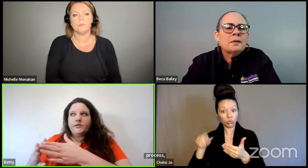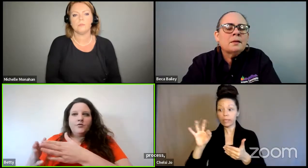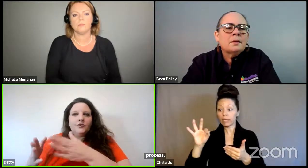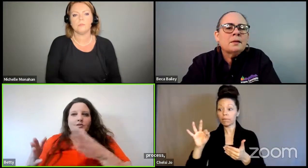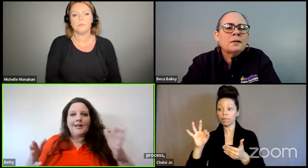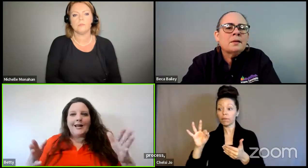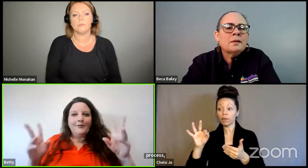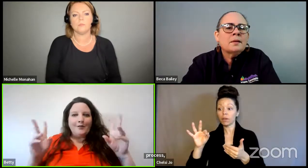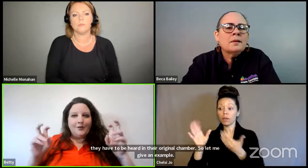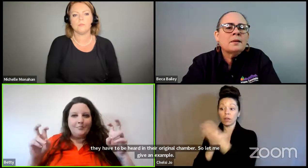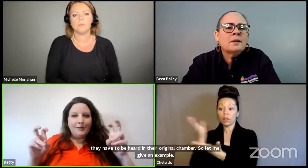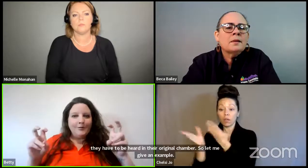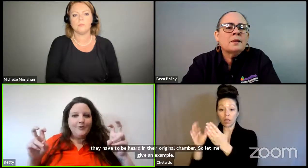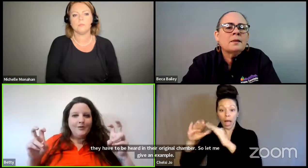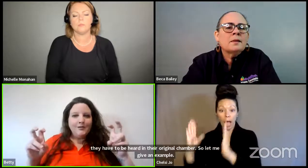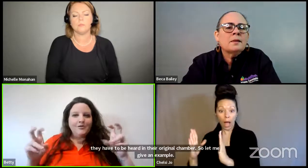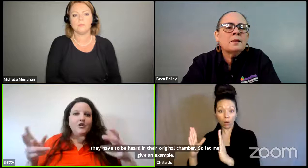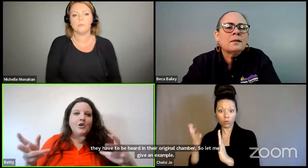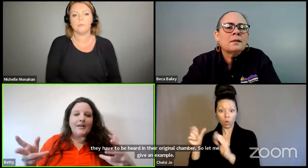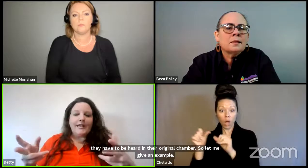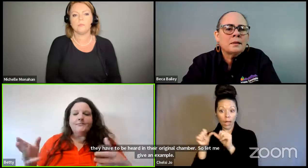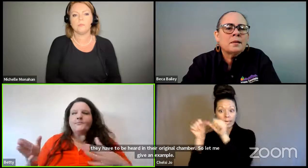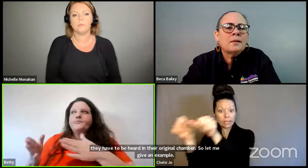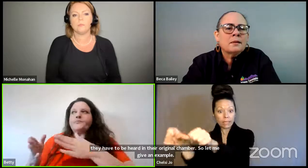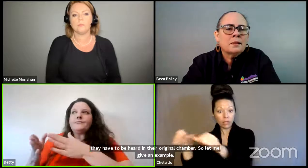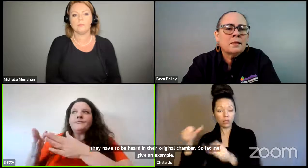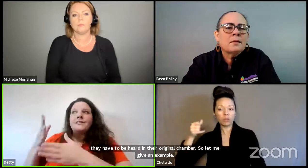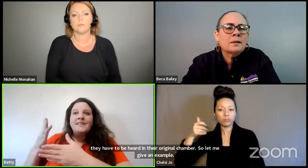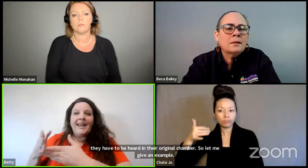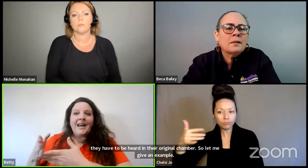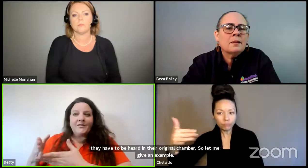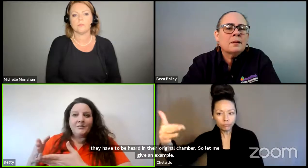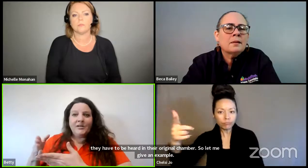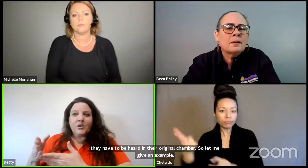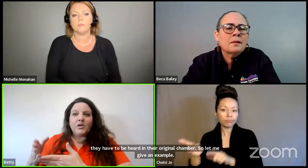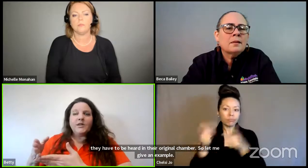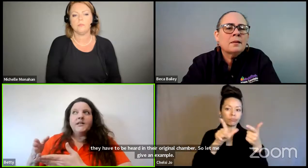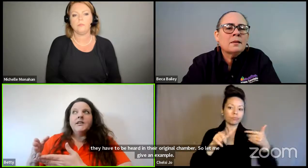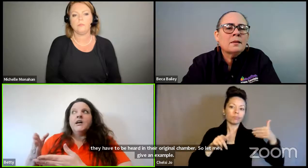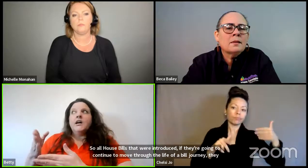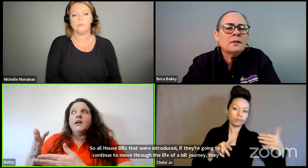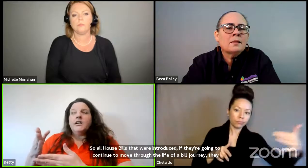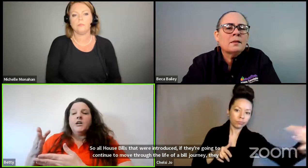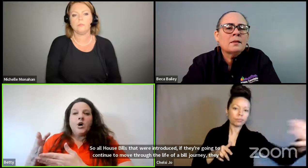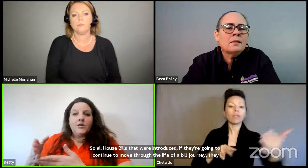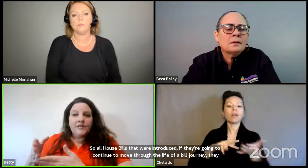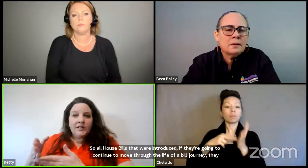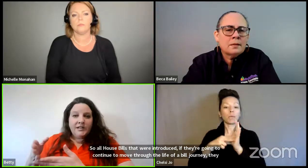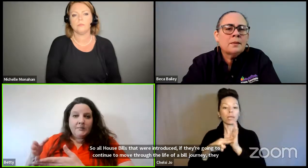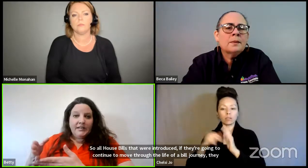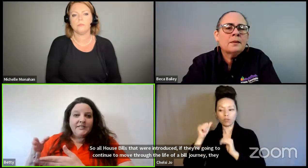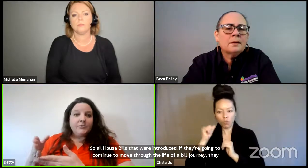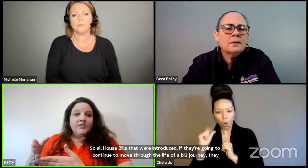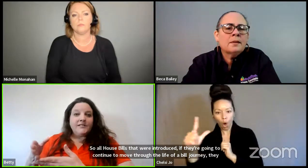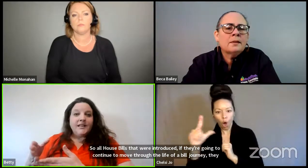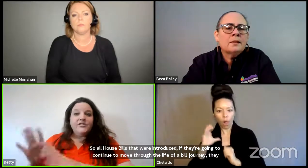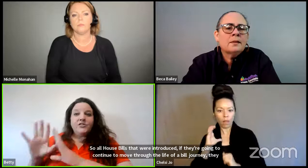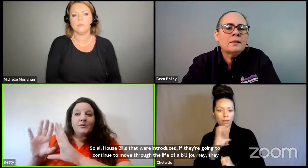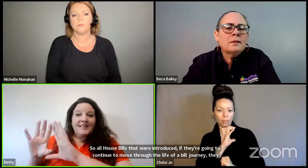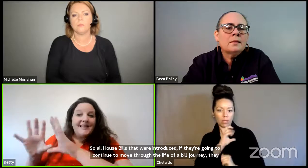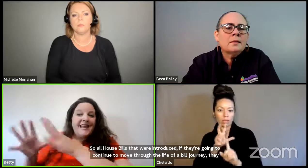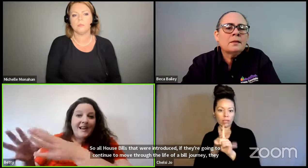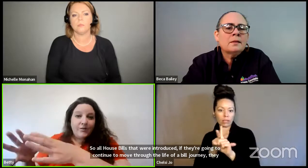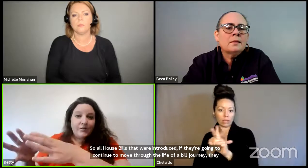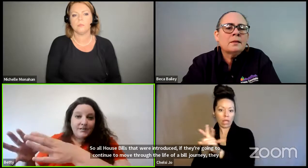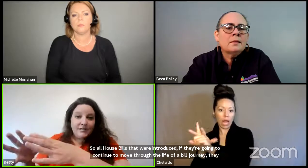move through their life of a bill journey, they have to be heard in all of the committees they were assigned